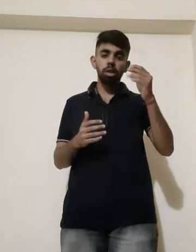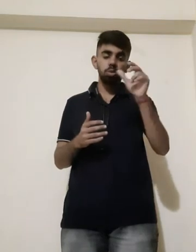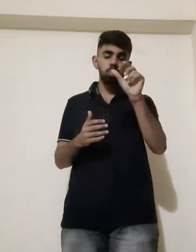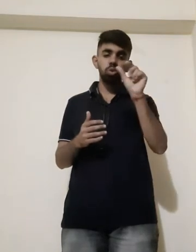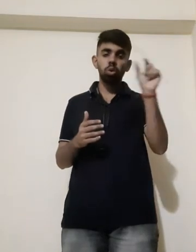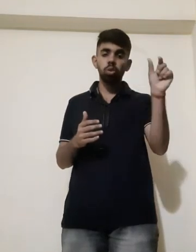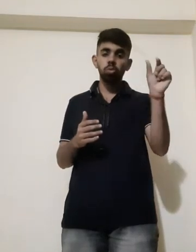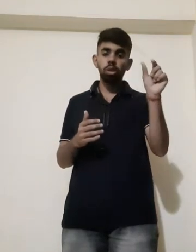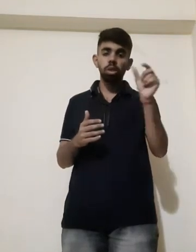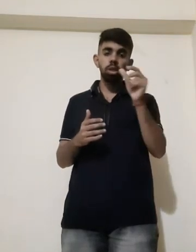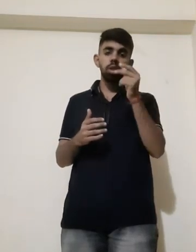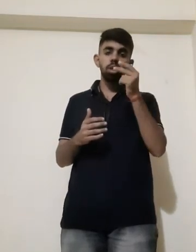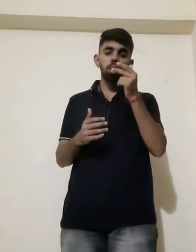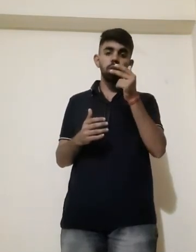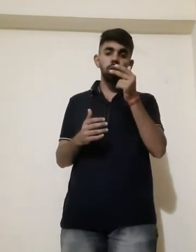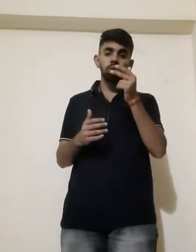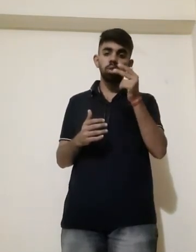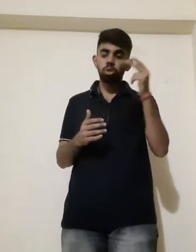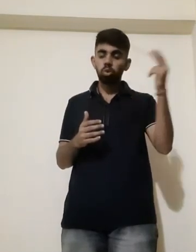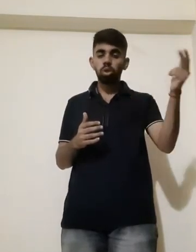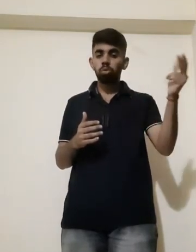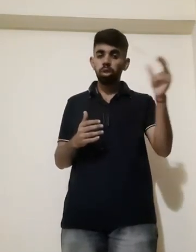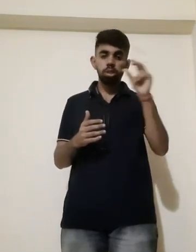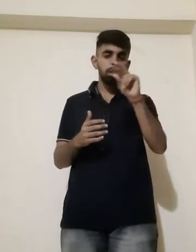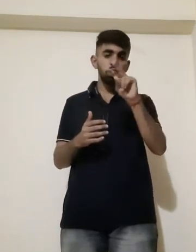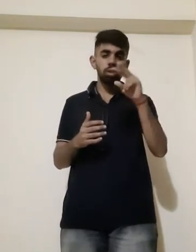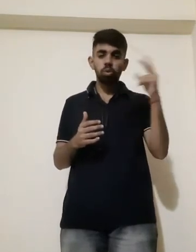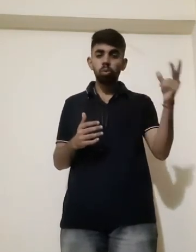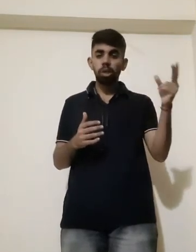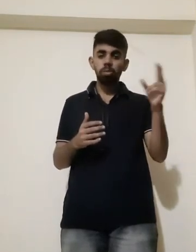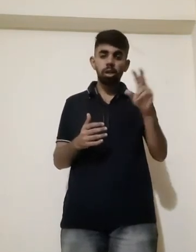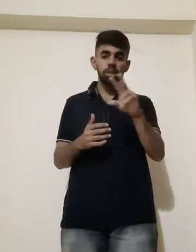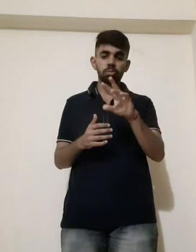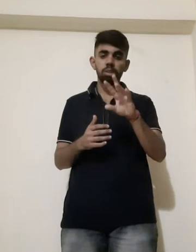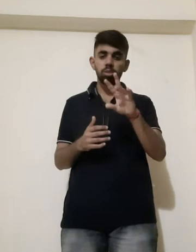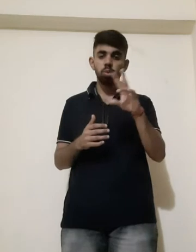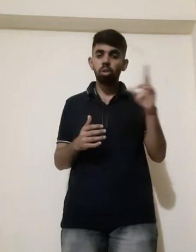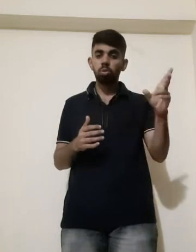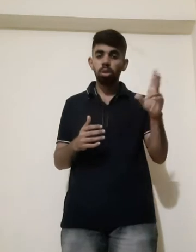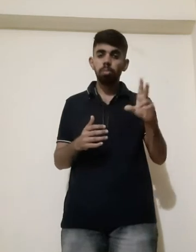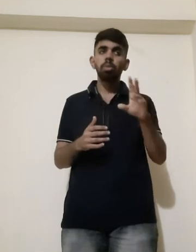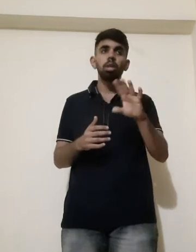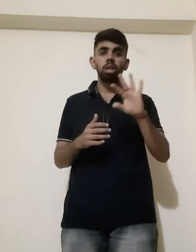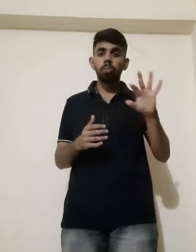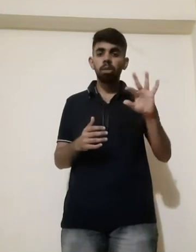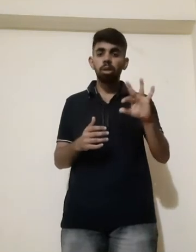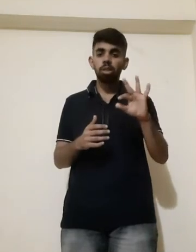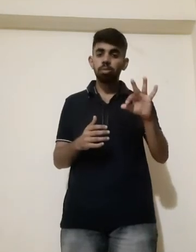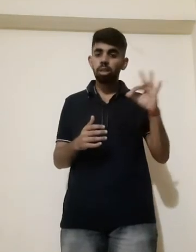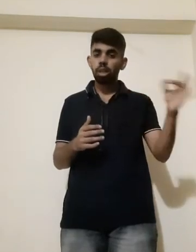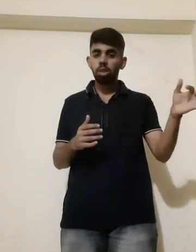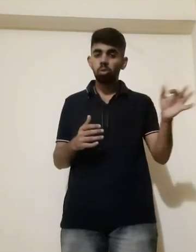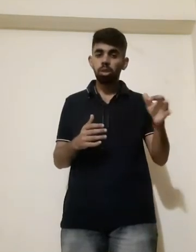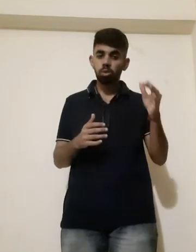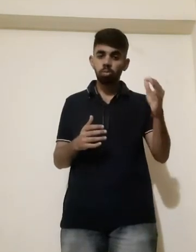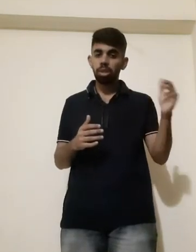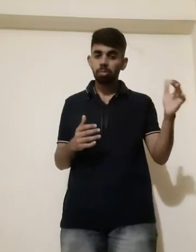parameterized, or zero argument. Zero argument, two parameterized means two argument, three parameterized means three argument or